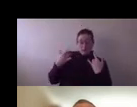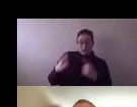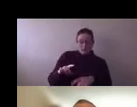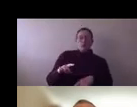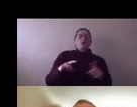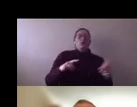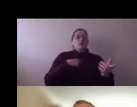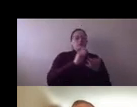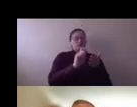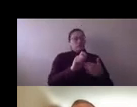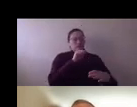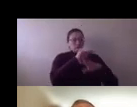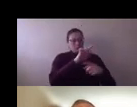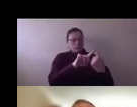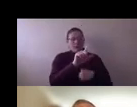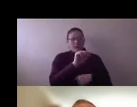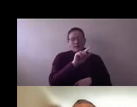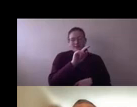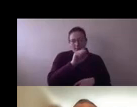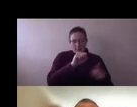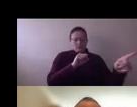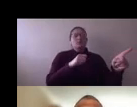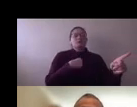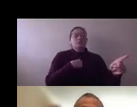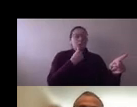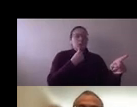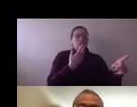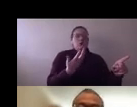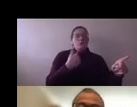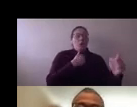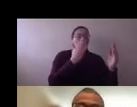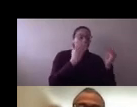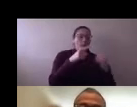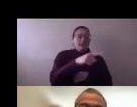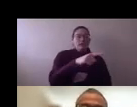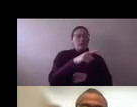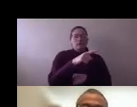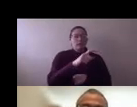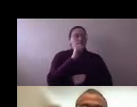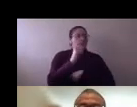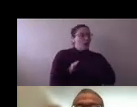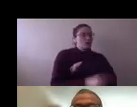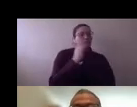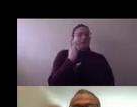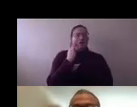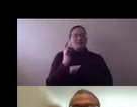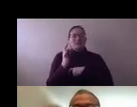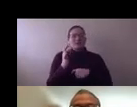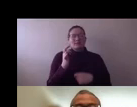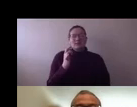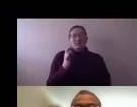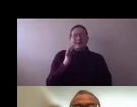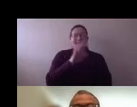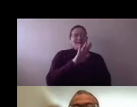Times. I essentially said that, I hope that he was not prosecuted because of his overseas